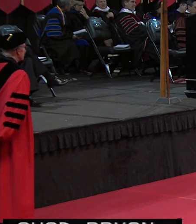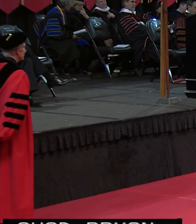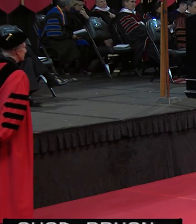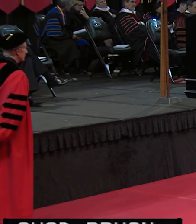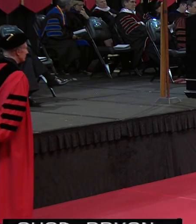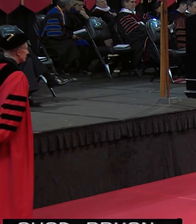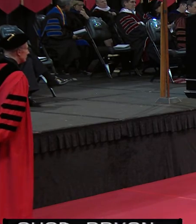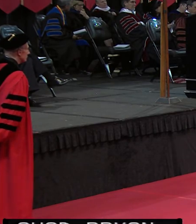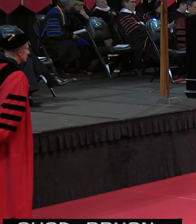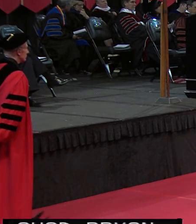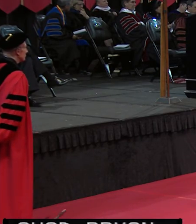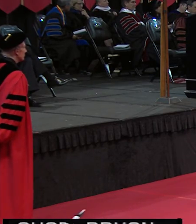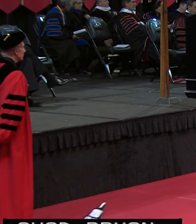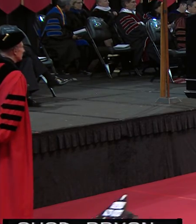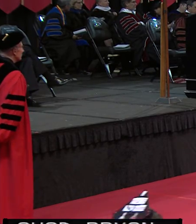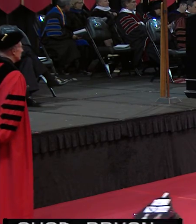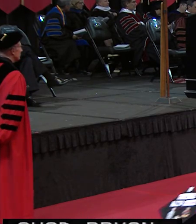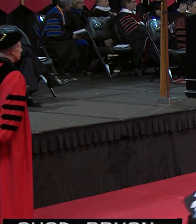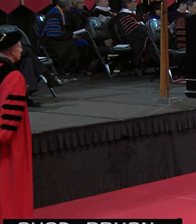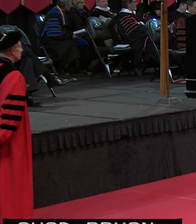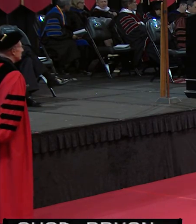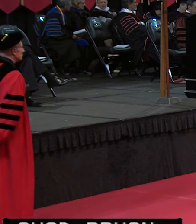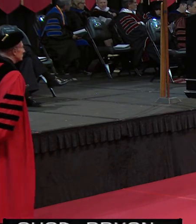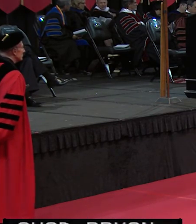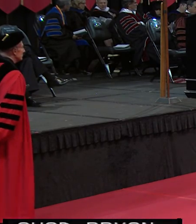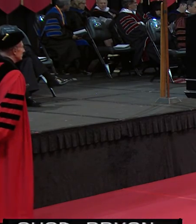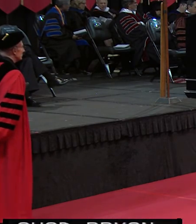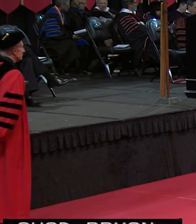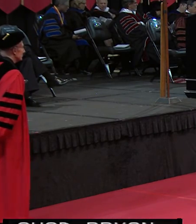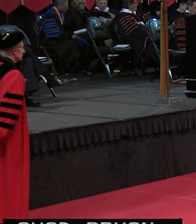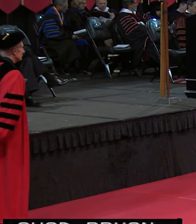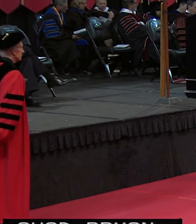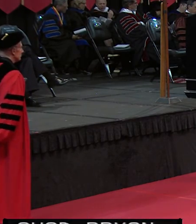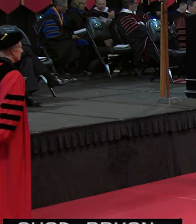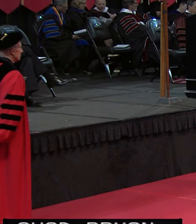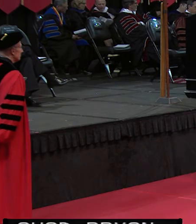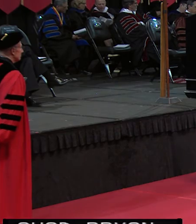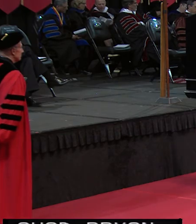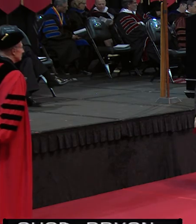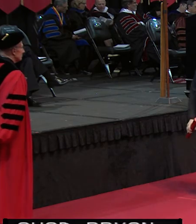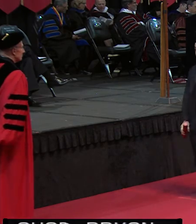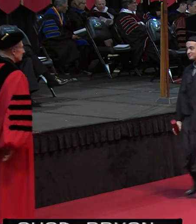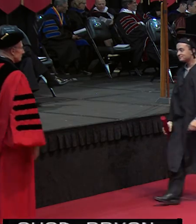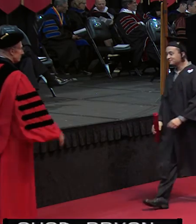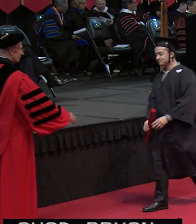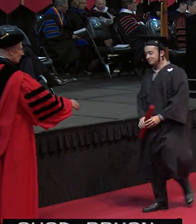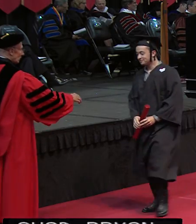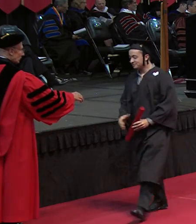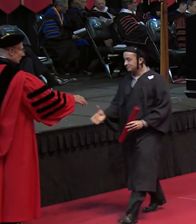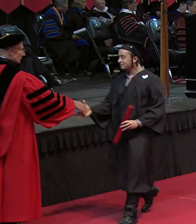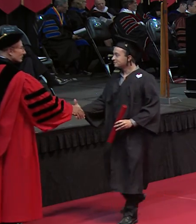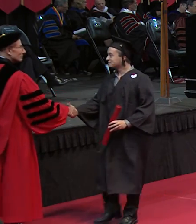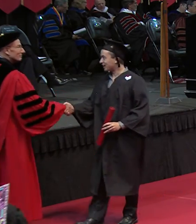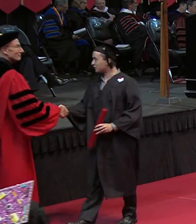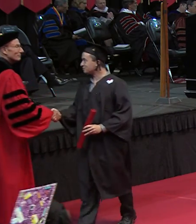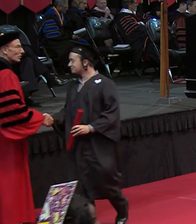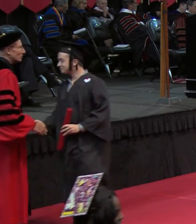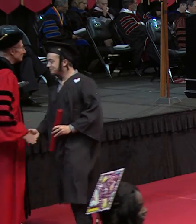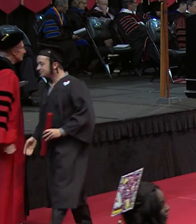Graduating with a second degree in computer science, Rio College graduate, summa cum laude,